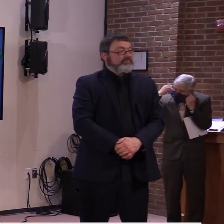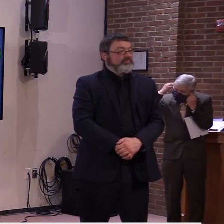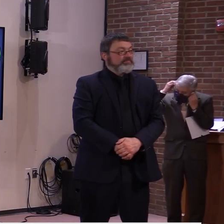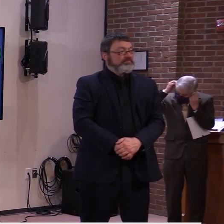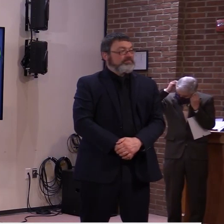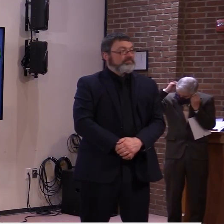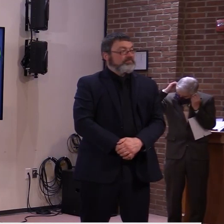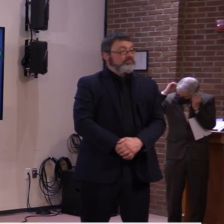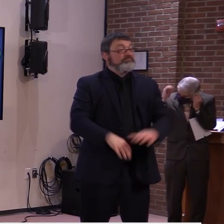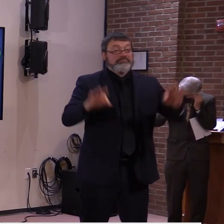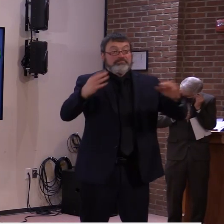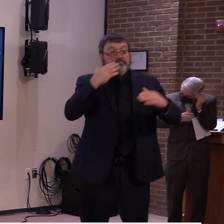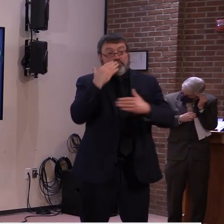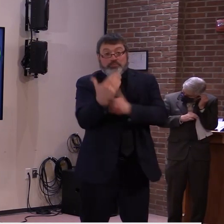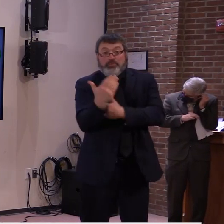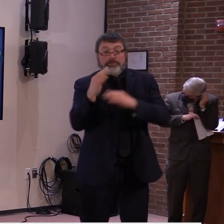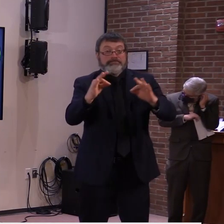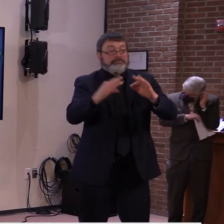Good morning.